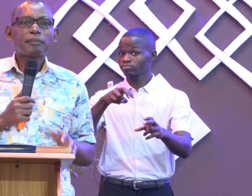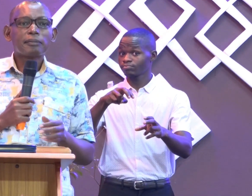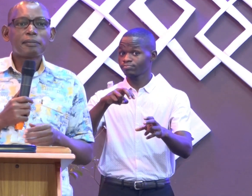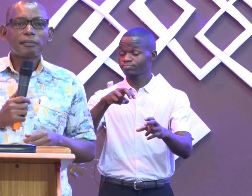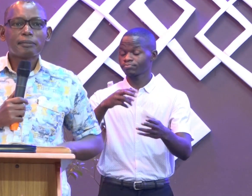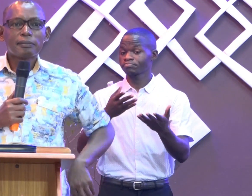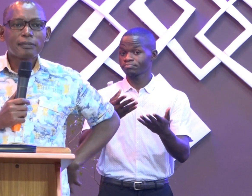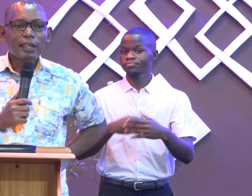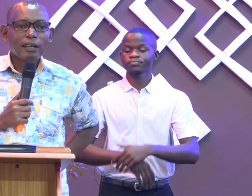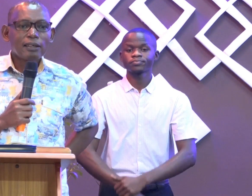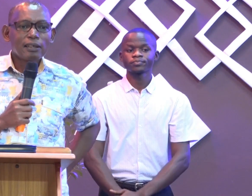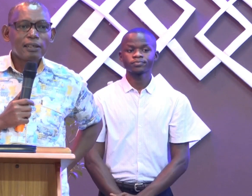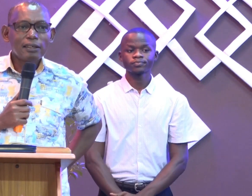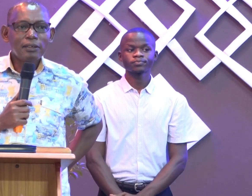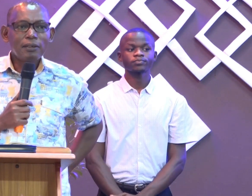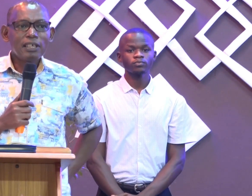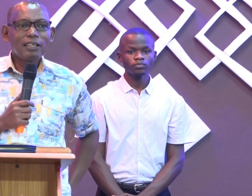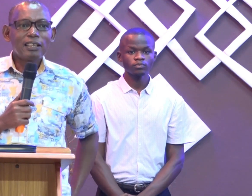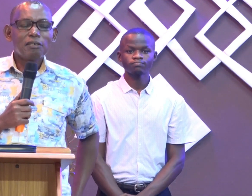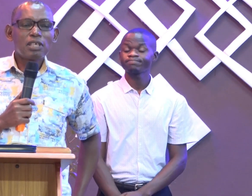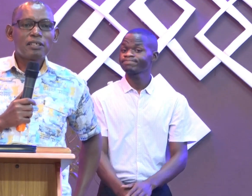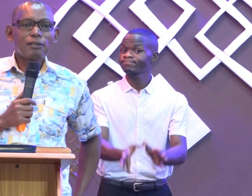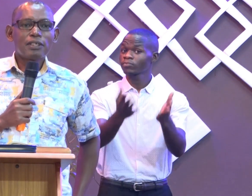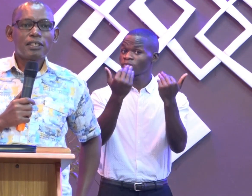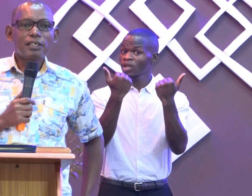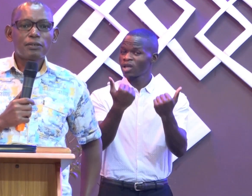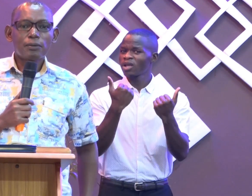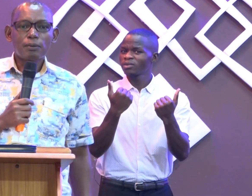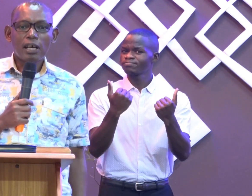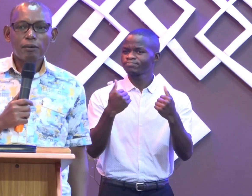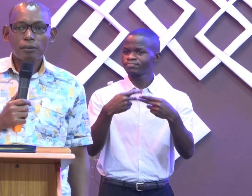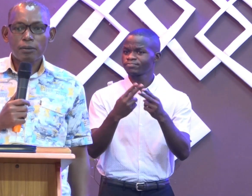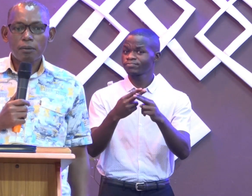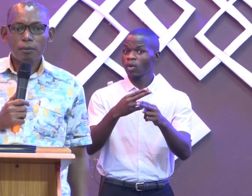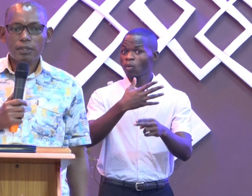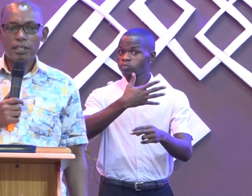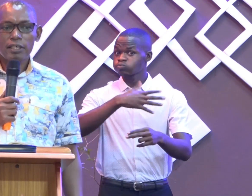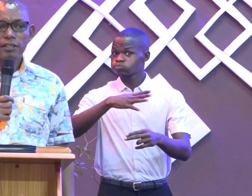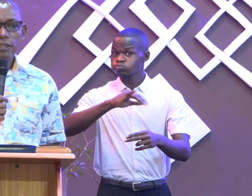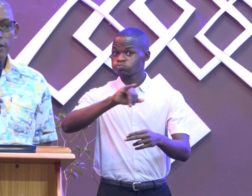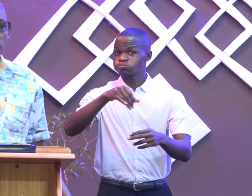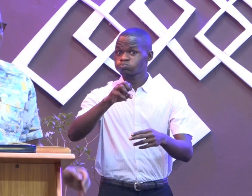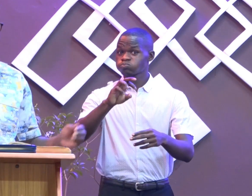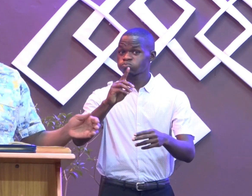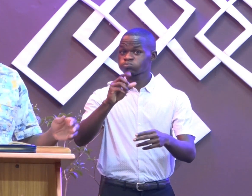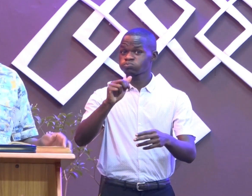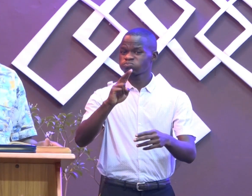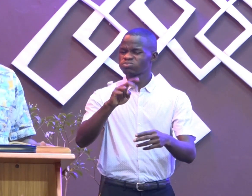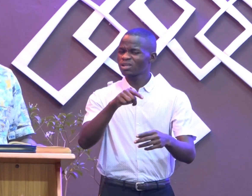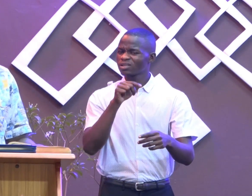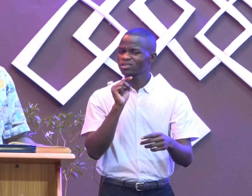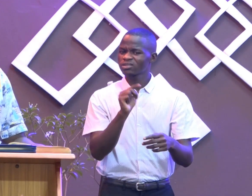us crossover in this journey. Yorodani yali mwentalo nnyingi ez'okulwana okusobola okusikira ensi gwe